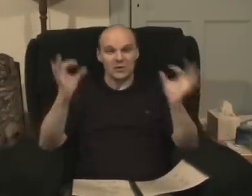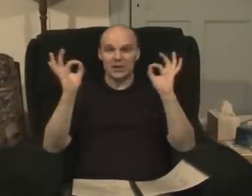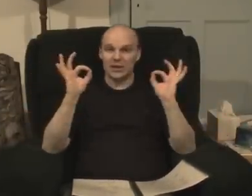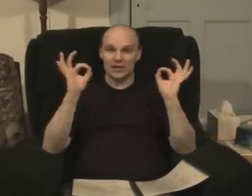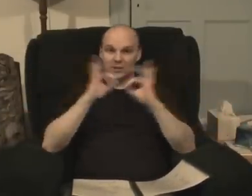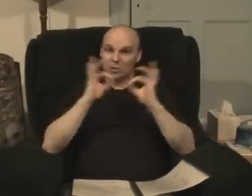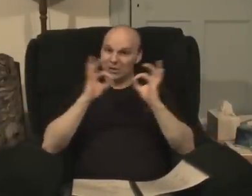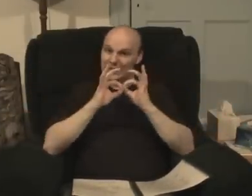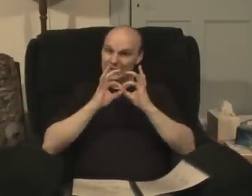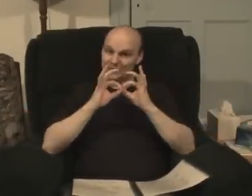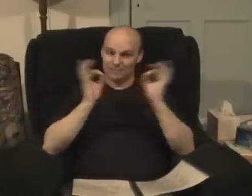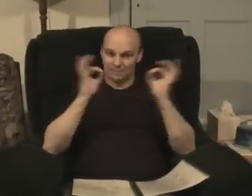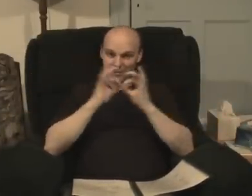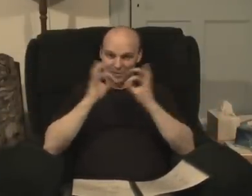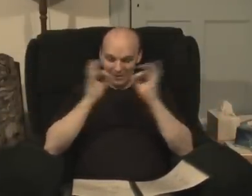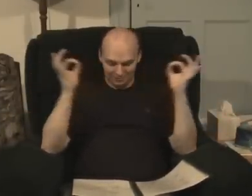Brisbane, 2 B's, BB.